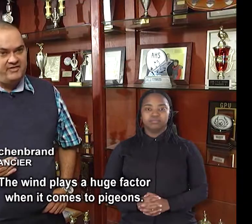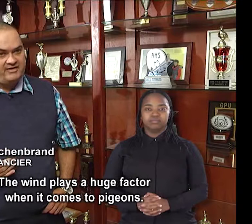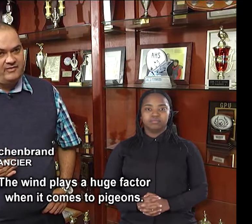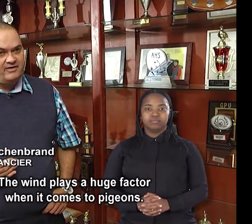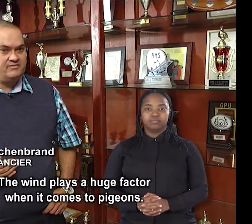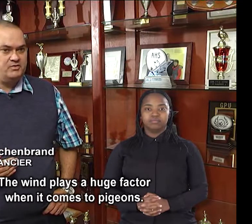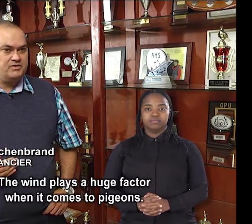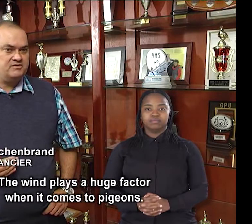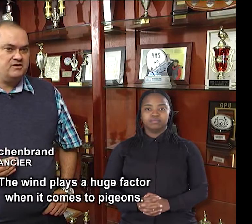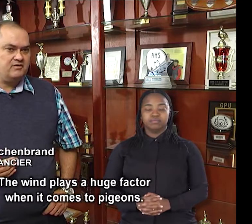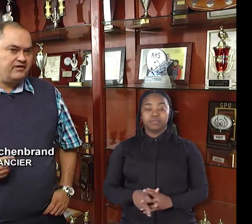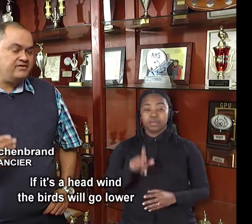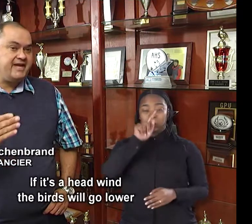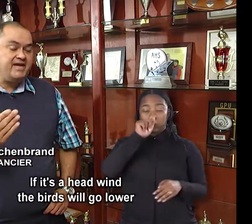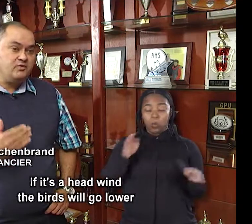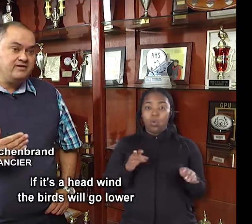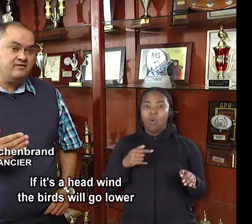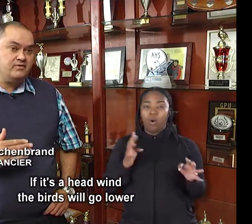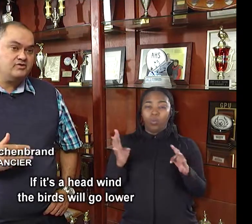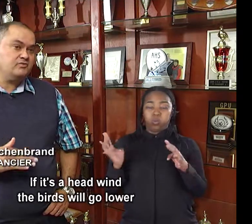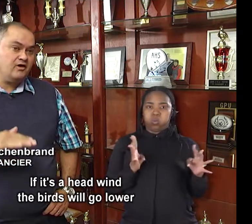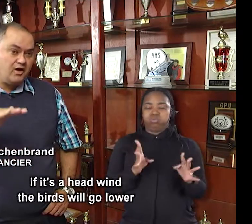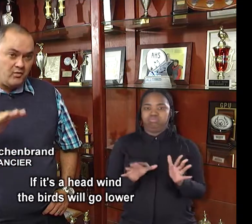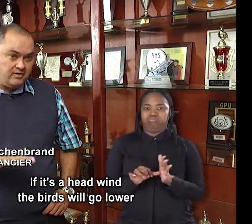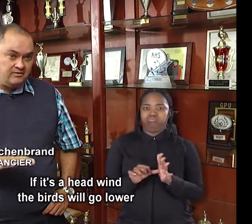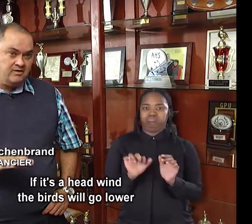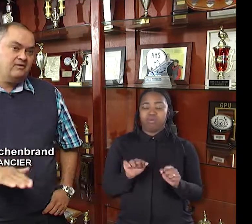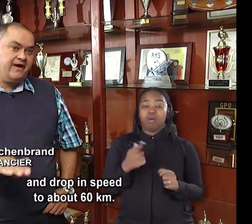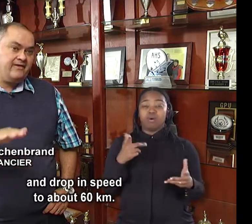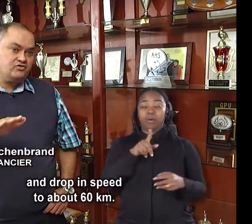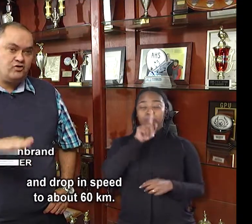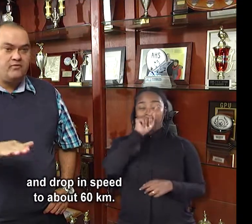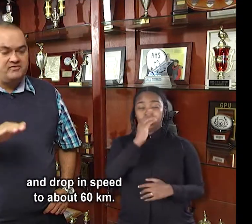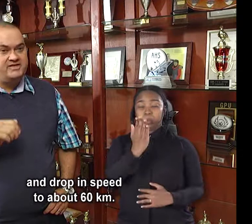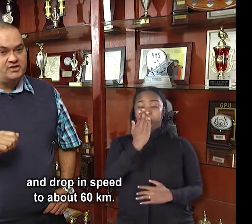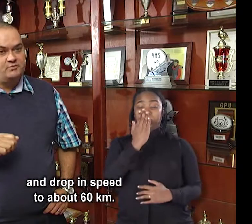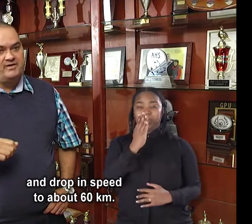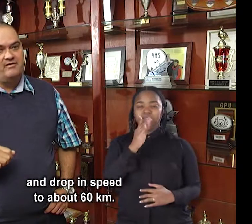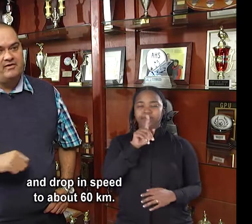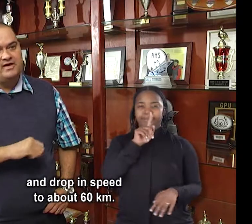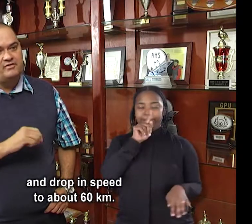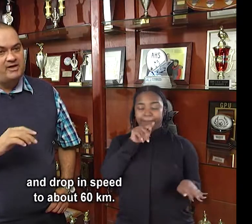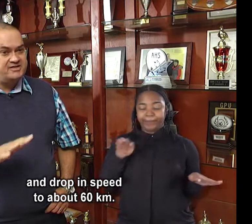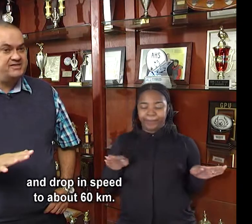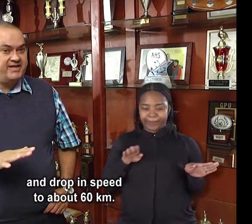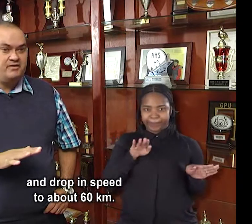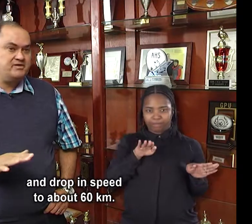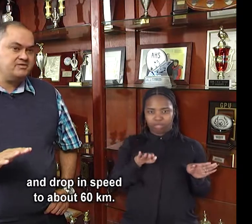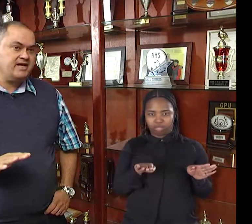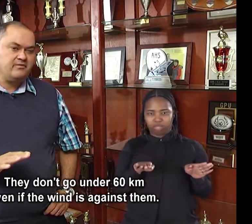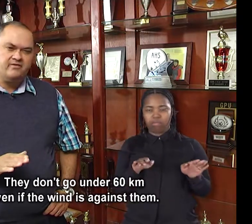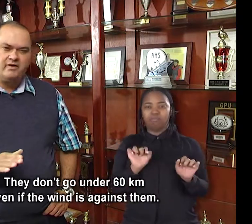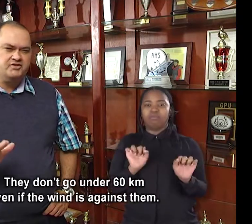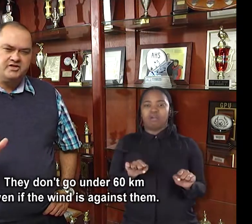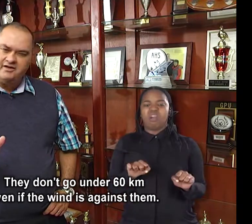wind plays a huge factor when it comes to pigeons. So if it's a headwind, the birds will go lower, and they'll drop obviously in speed. They'll go down to about 60